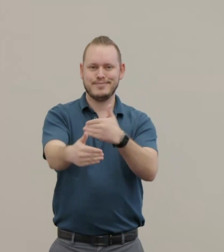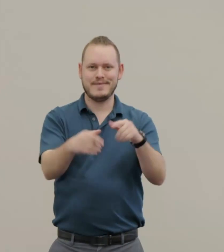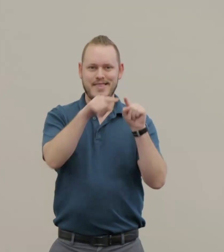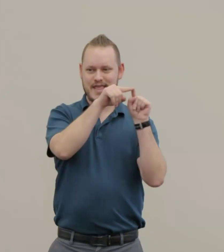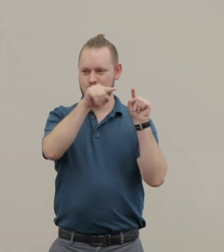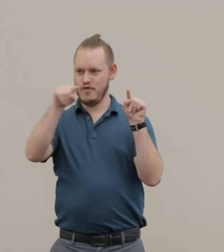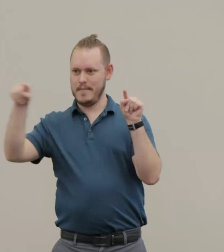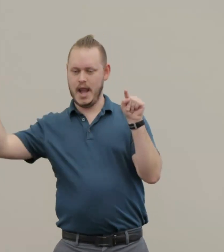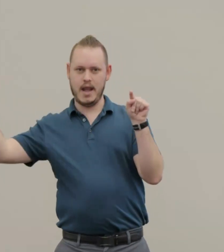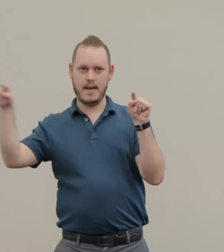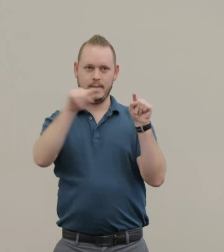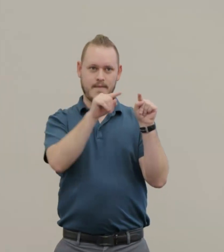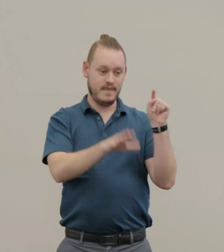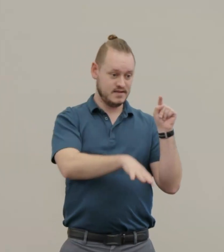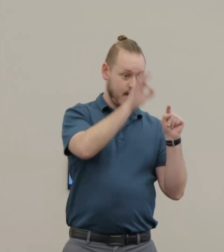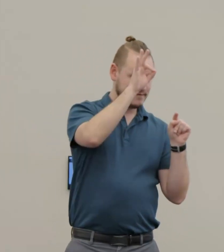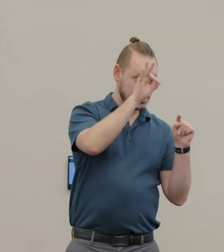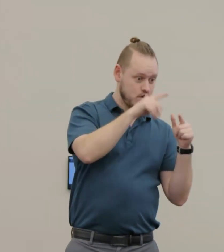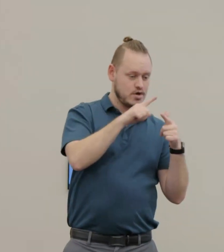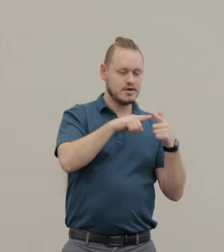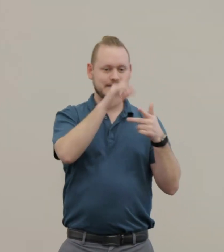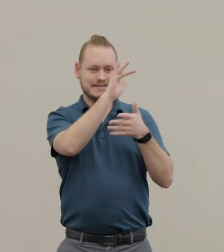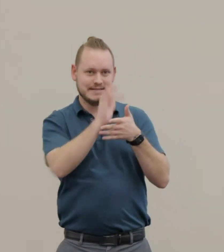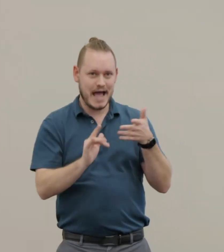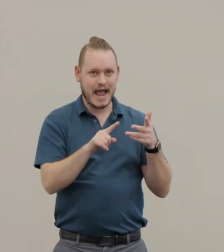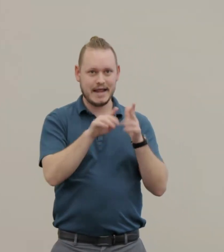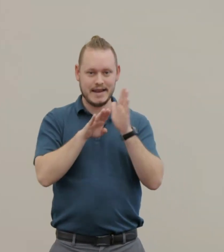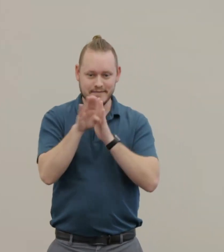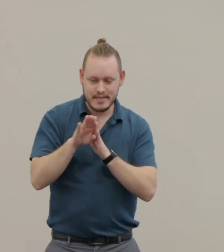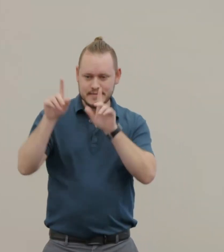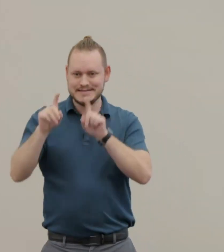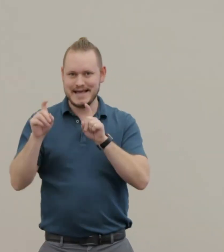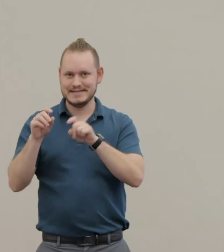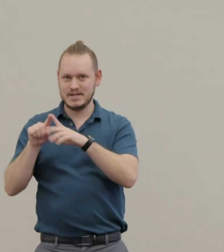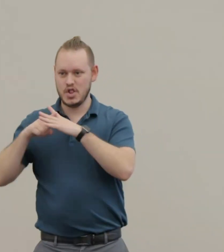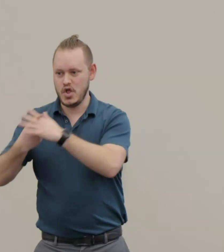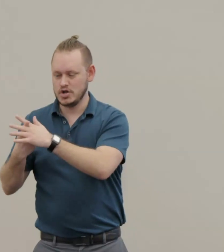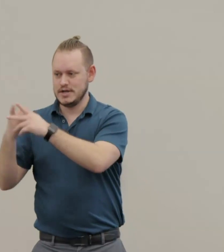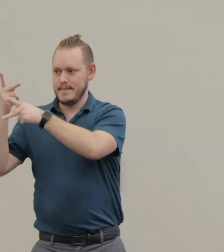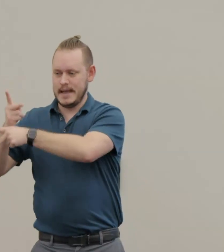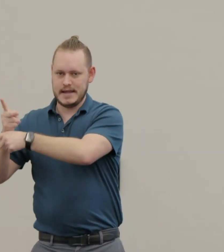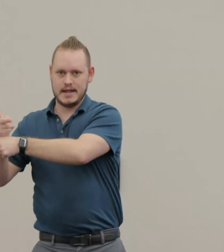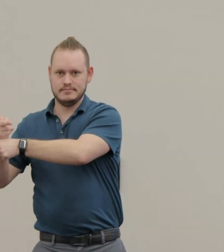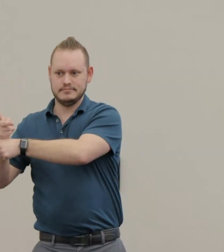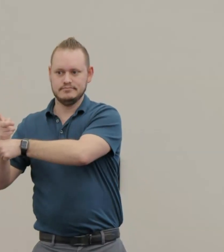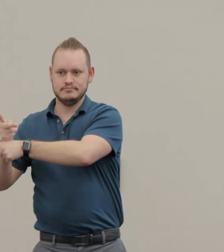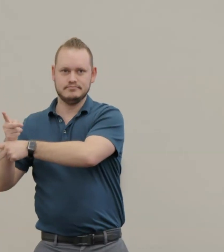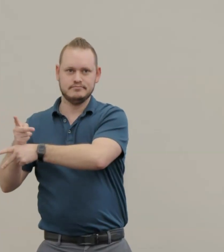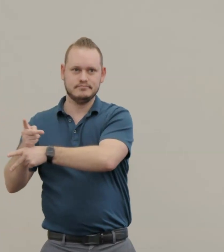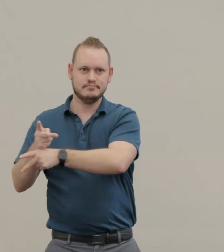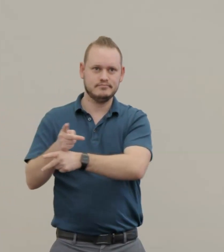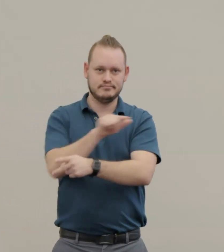format of discover and then design, develop, test, launch, and maintain. All in a